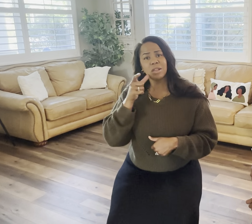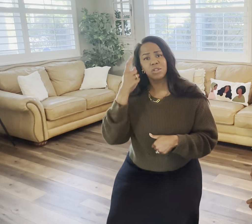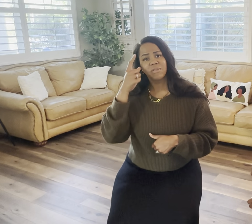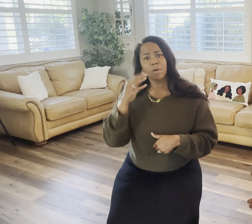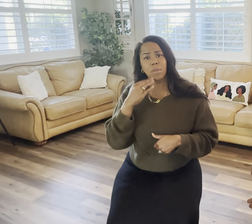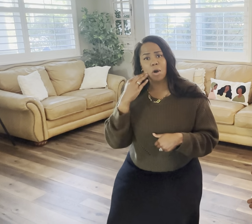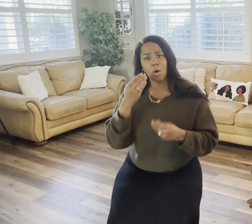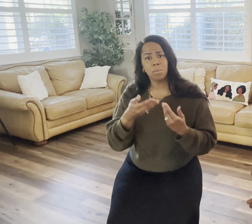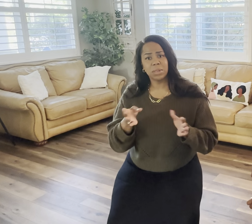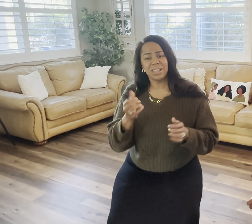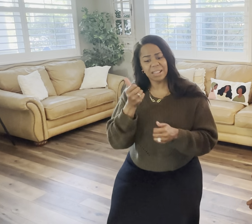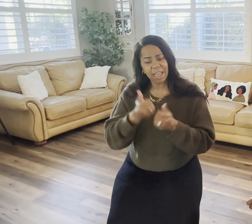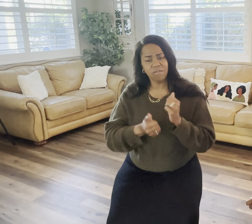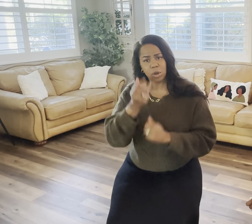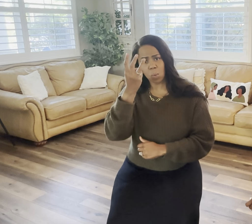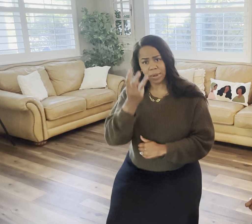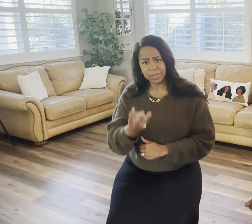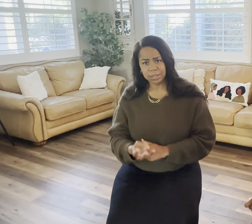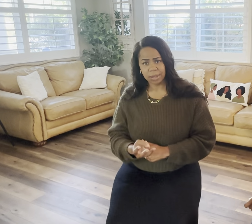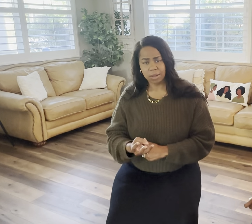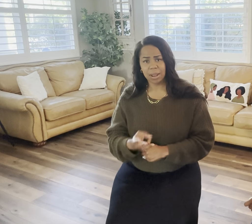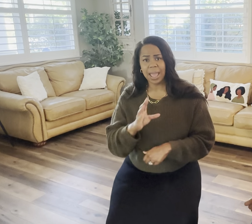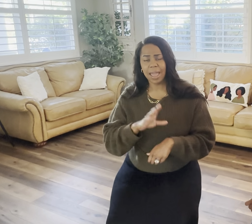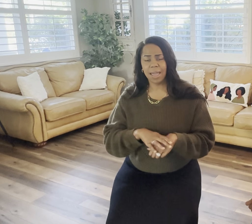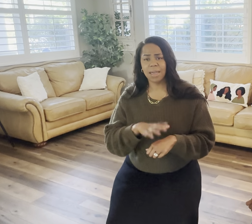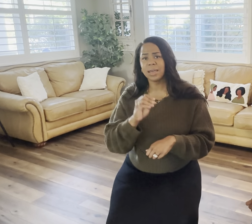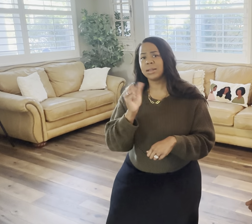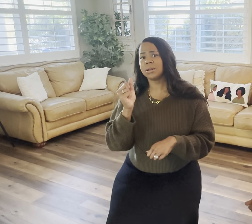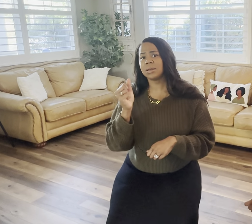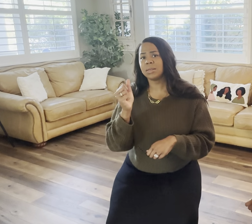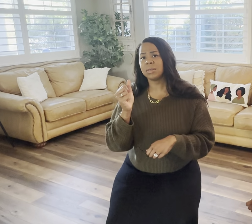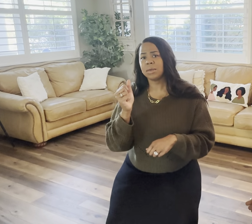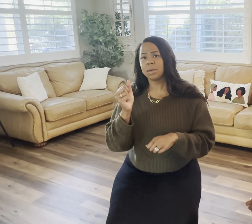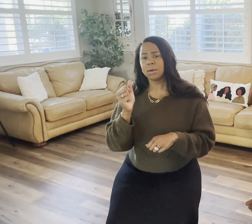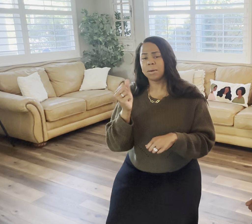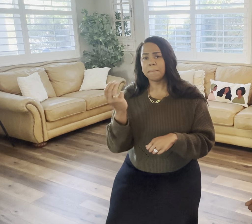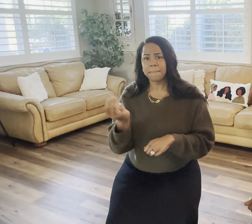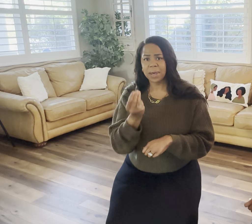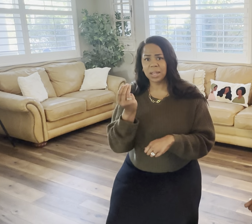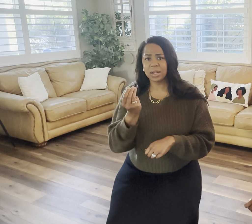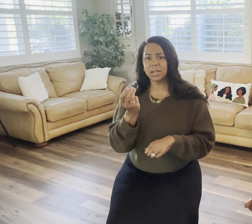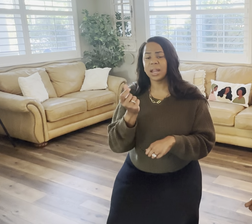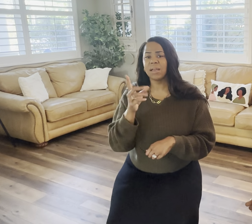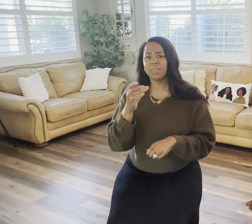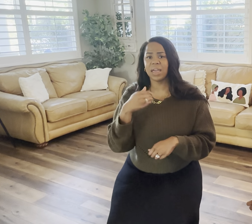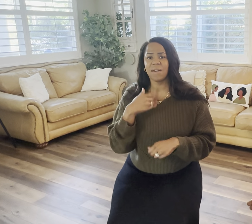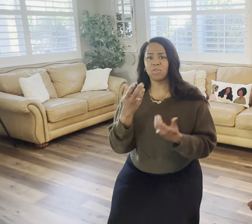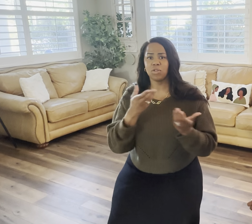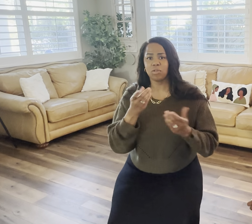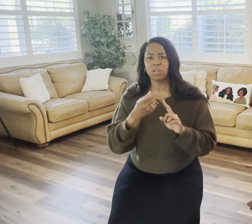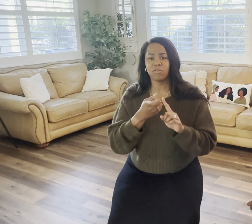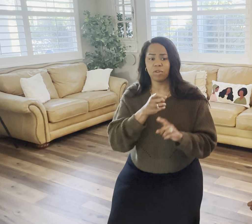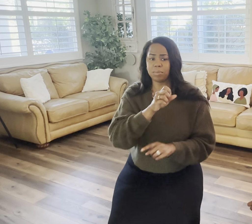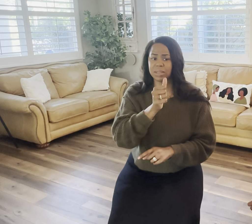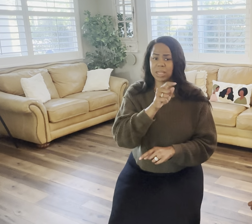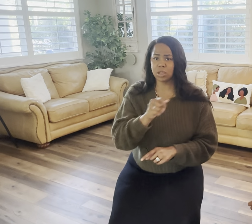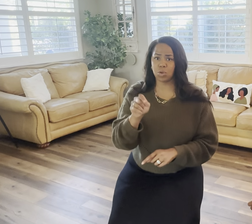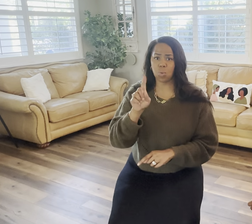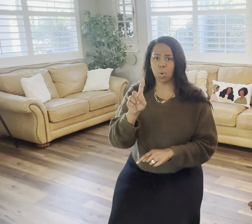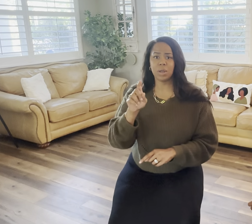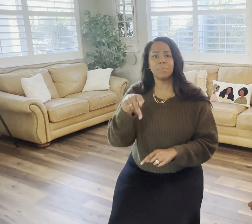Wednesday, and Monday on-site shower service from 10 a.m. to 1